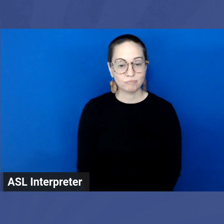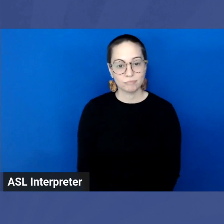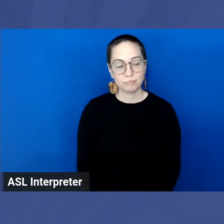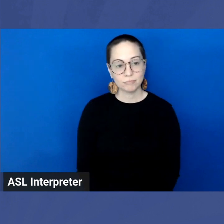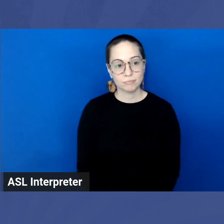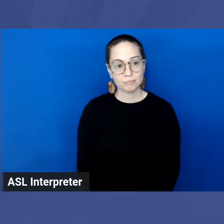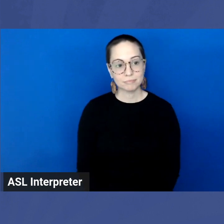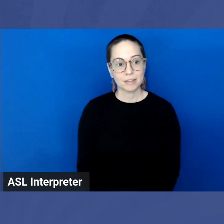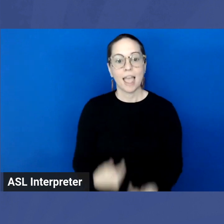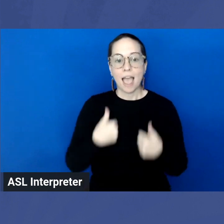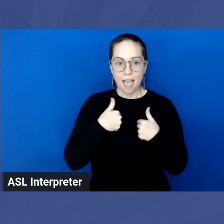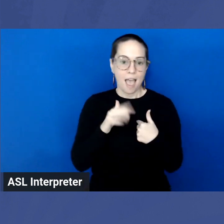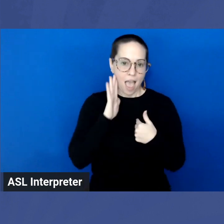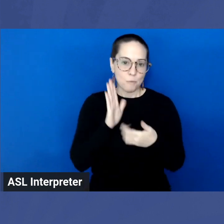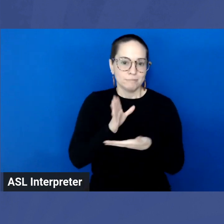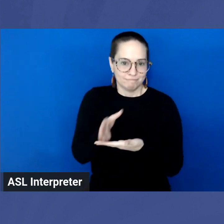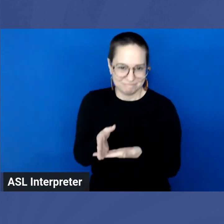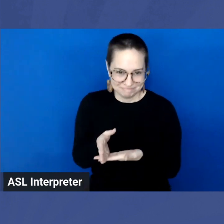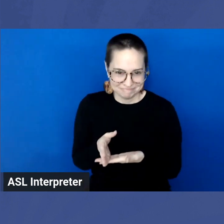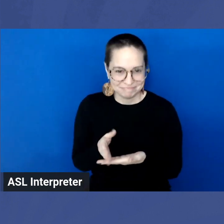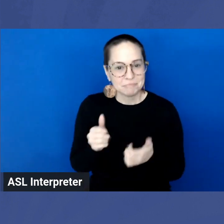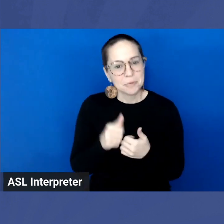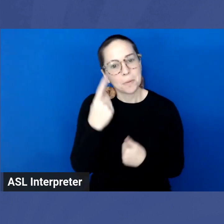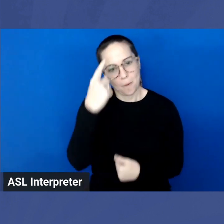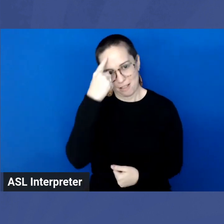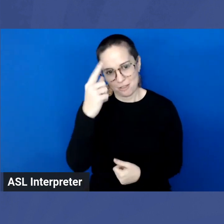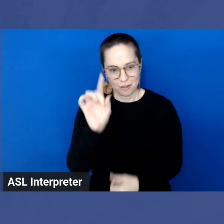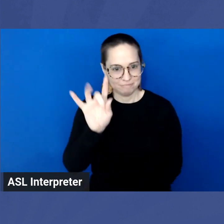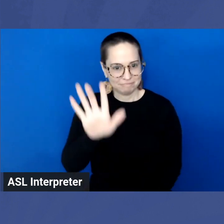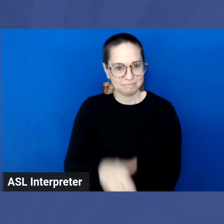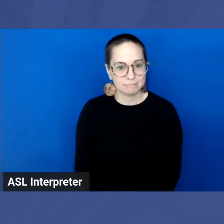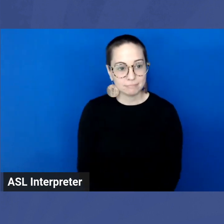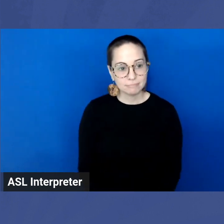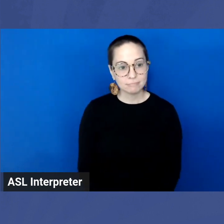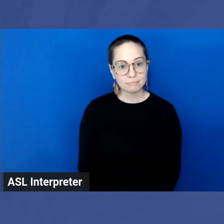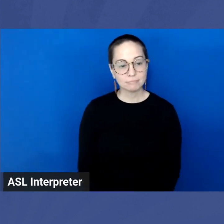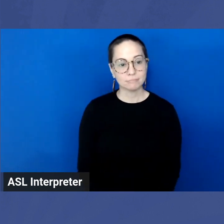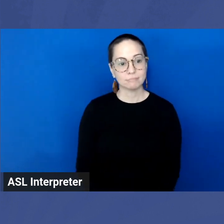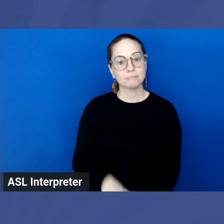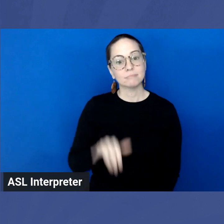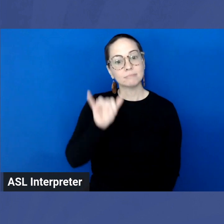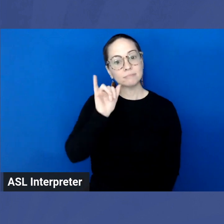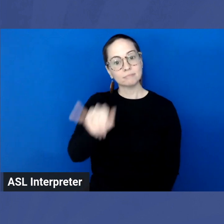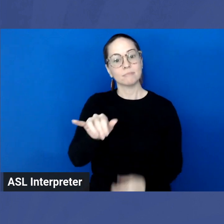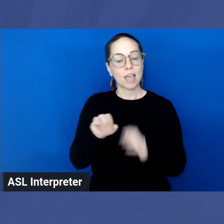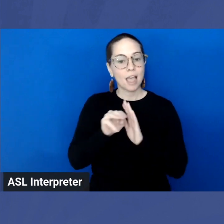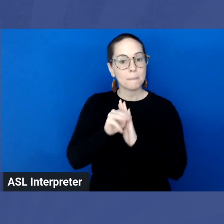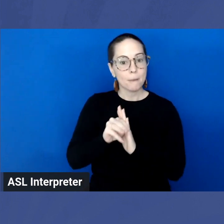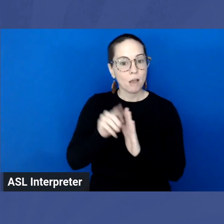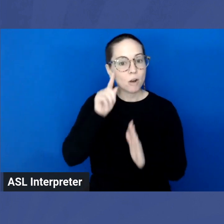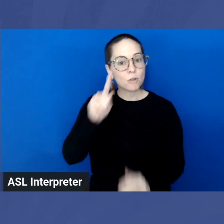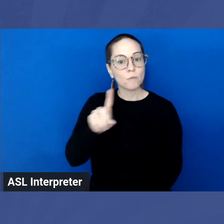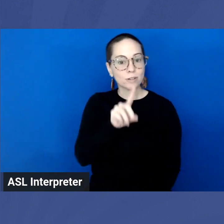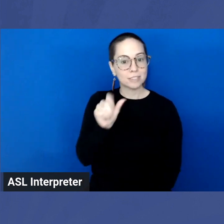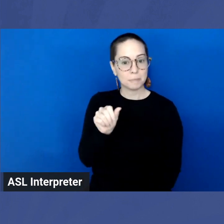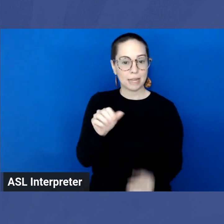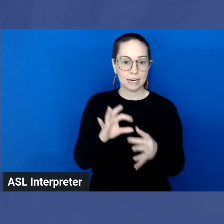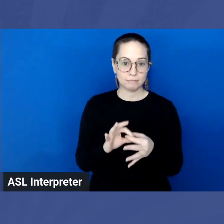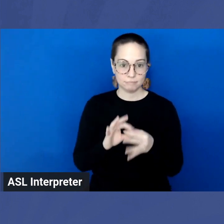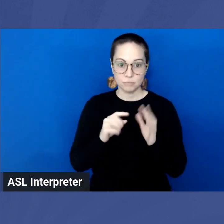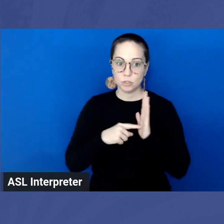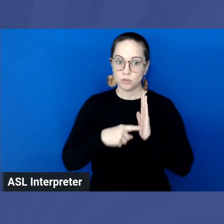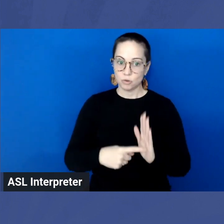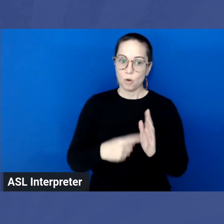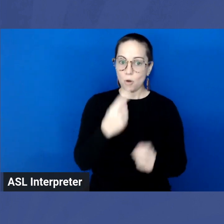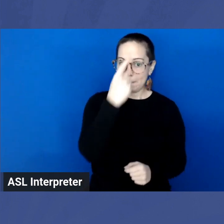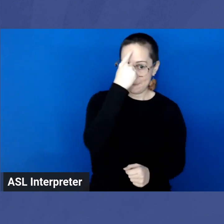I'm going to end on this thought. The social model of disability delineates physical or mental